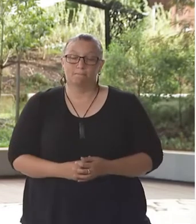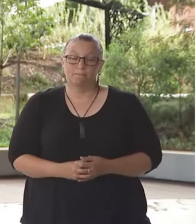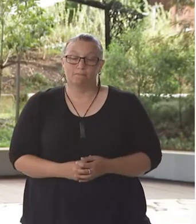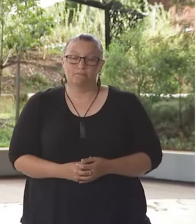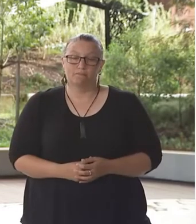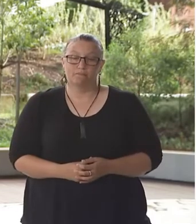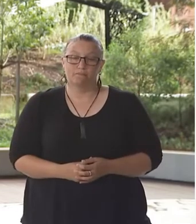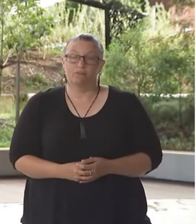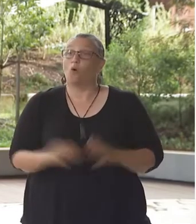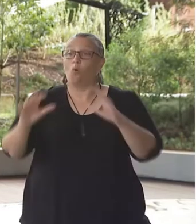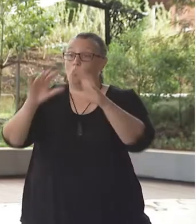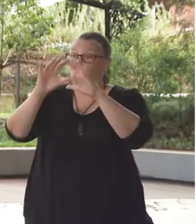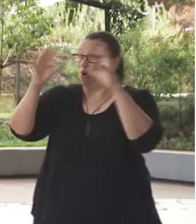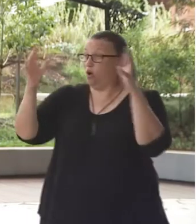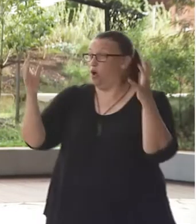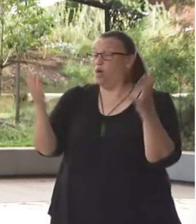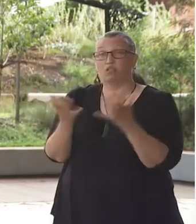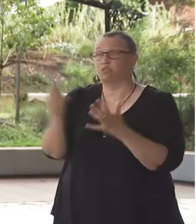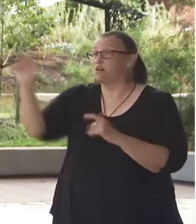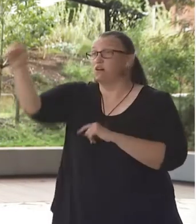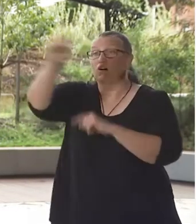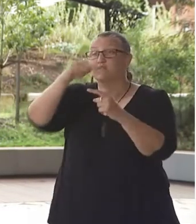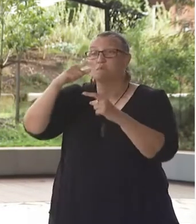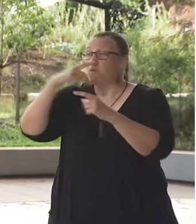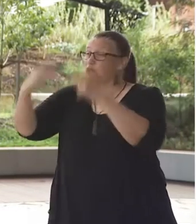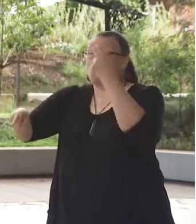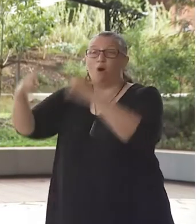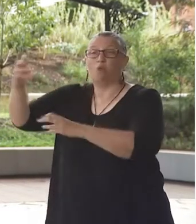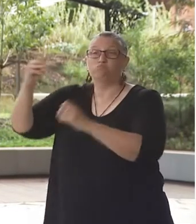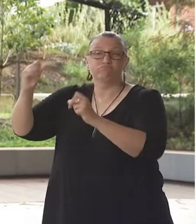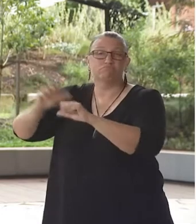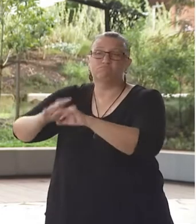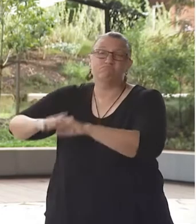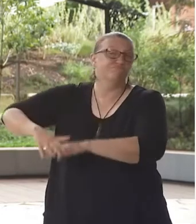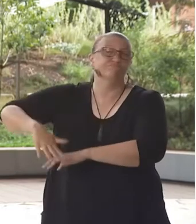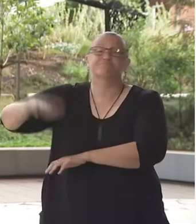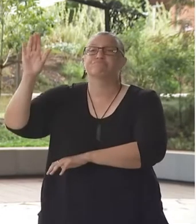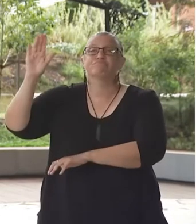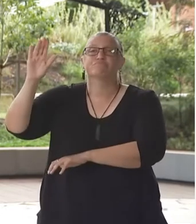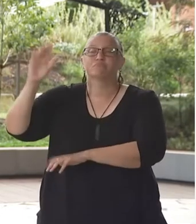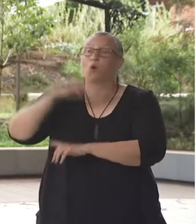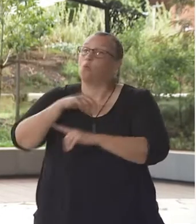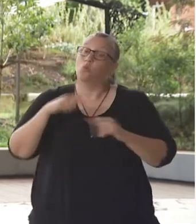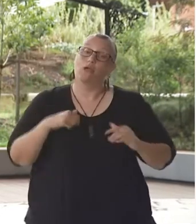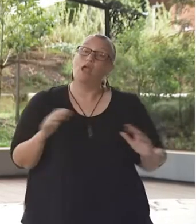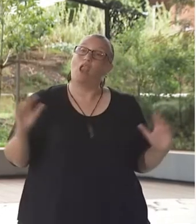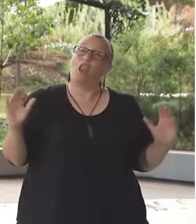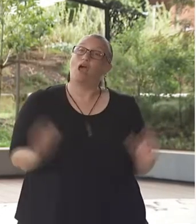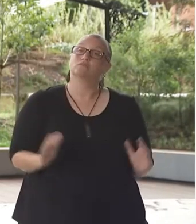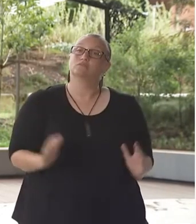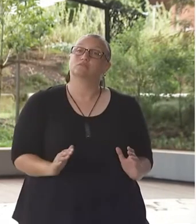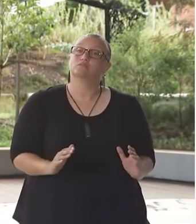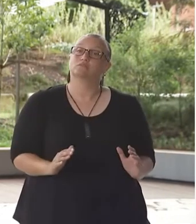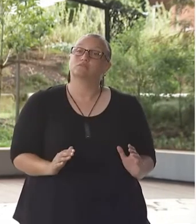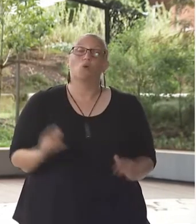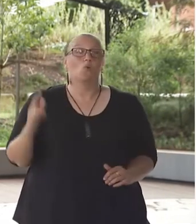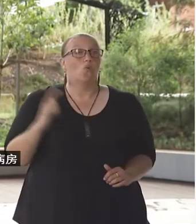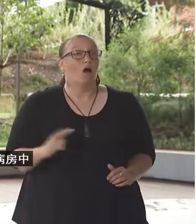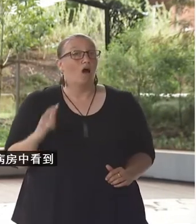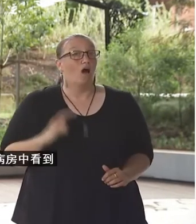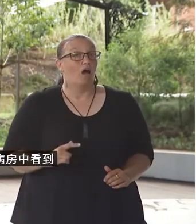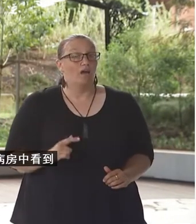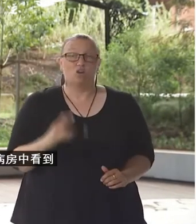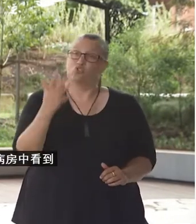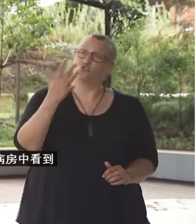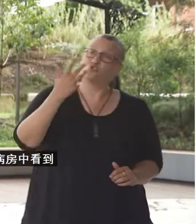hospitalisation rates anywhere in the world. And that's because we have a vaccination rate of around 95%. And we can see in our